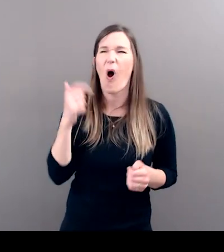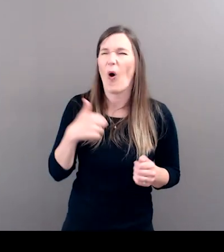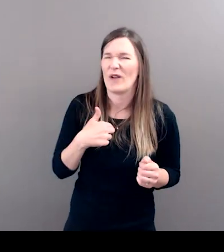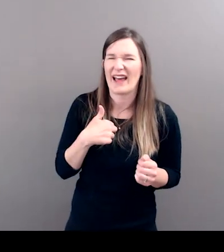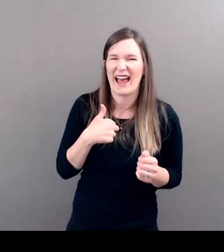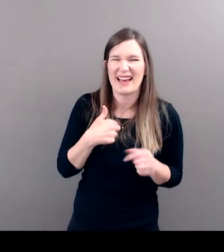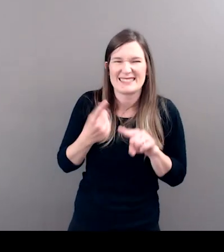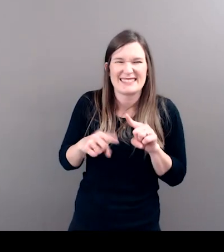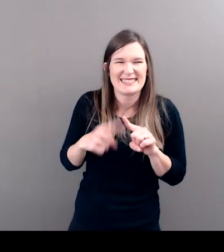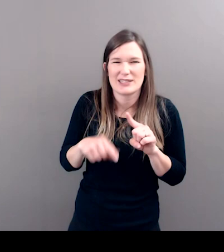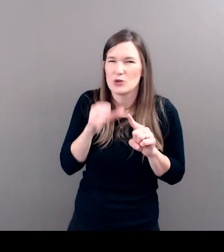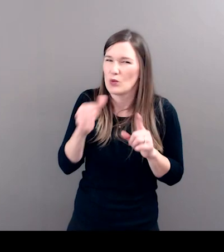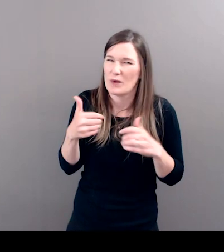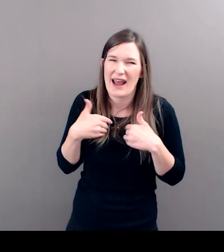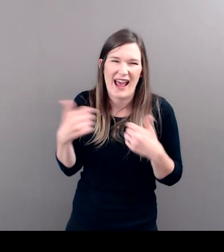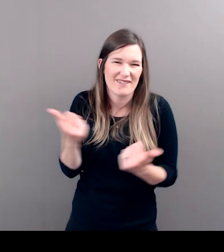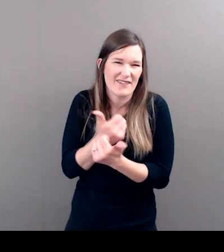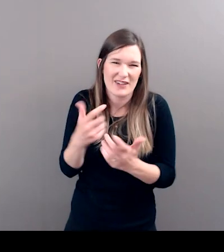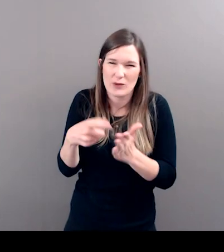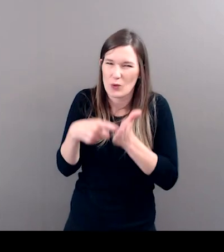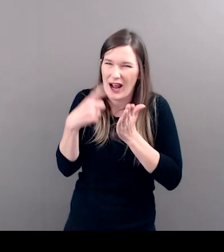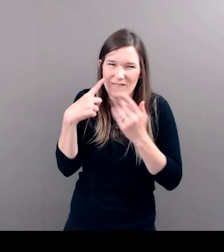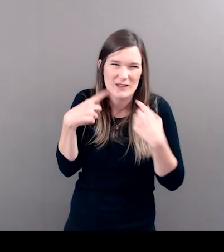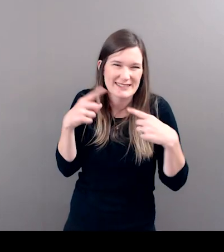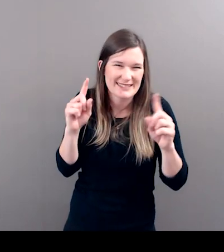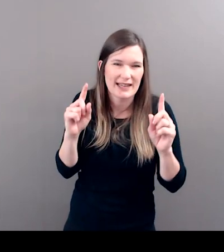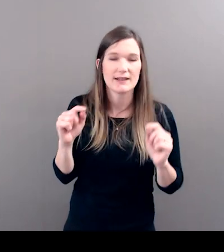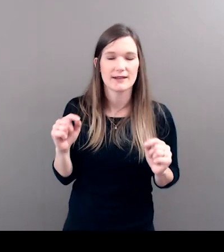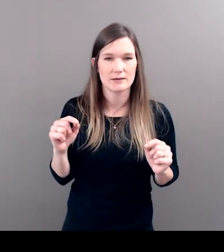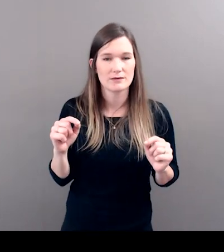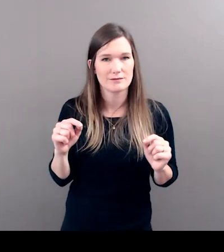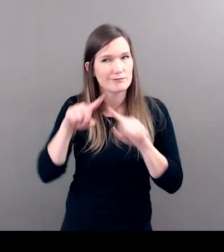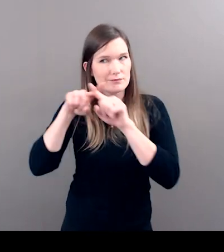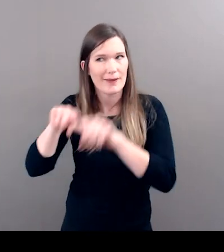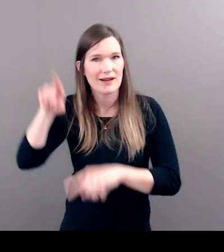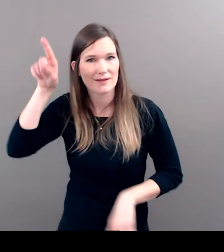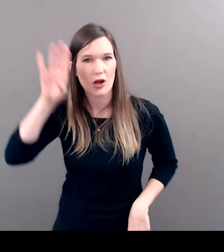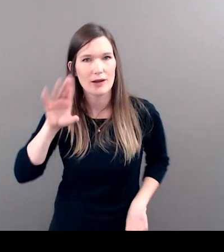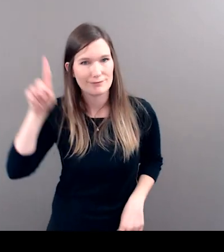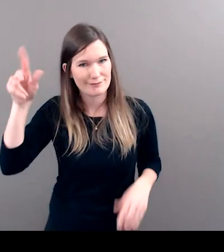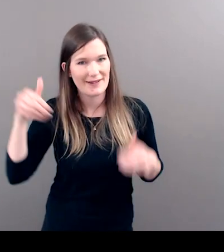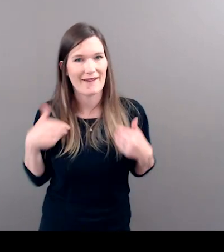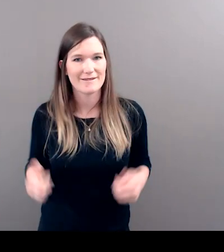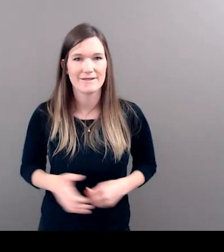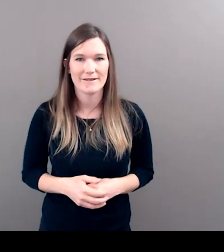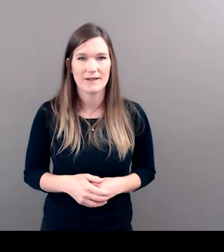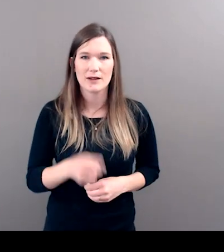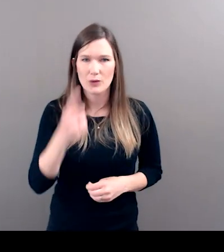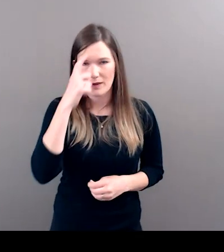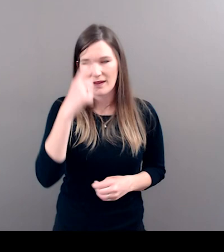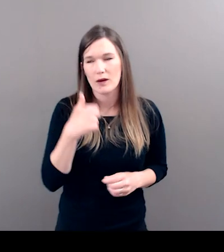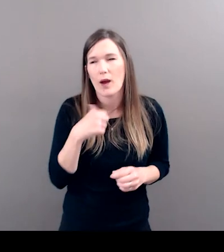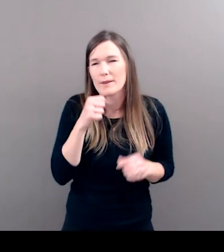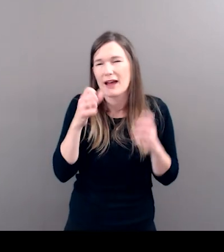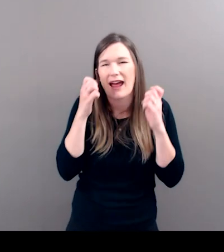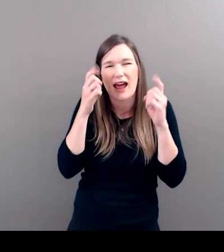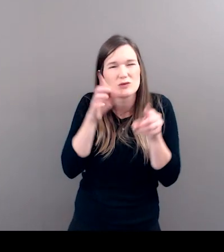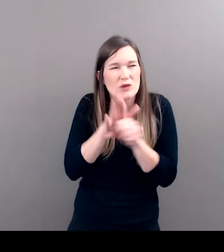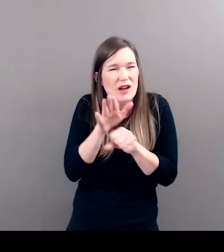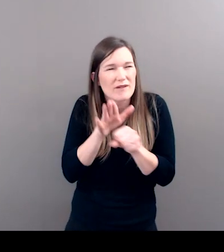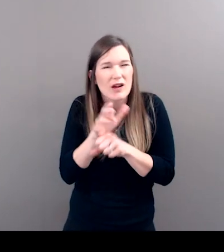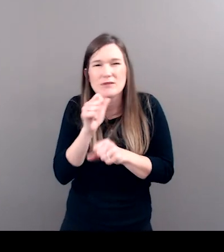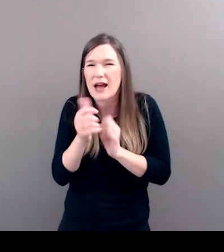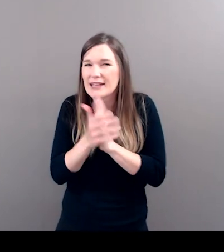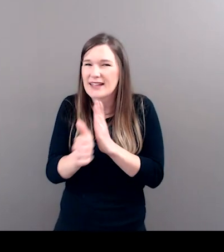God. God uses the foolish to confound the wise. You may think, well, I'm not educated, I'm not talented. If God called you, that's all you